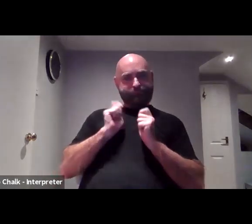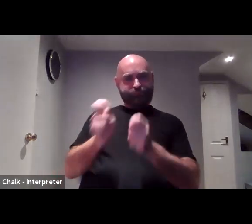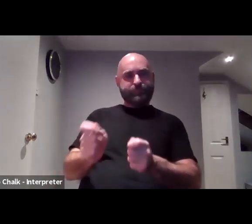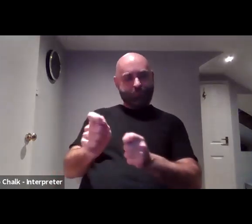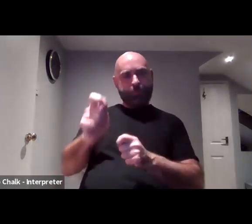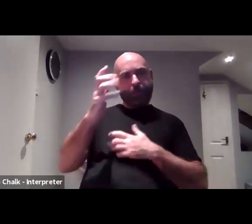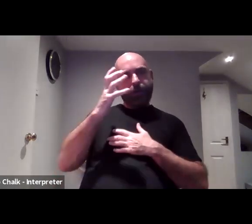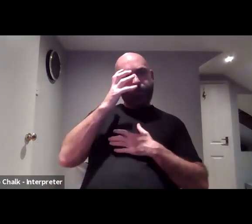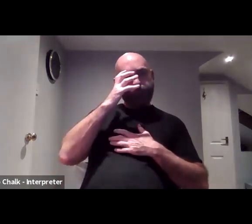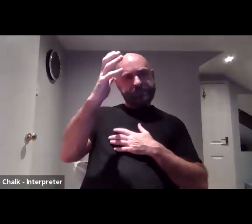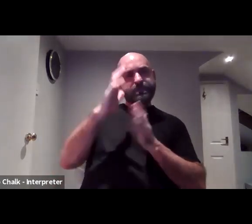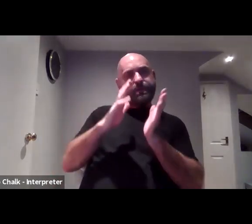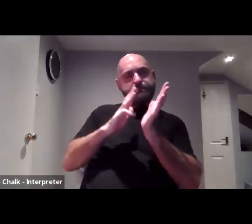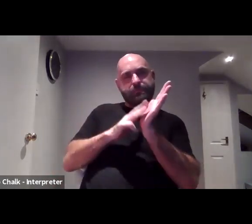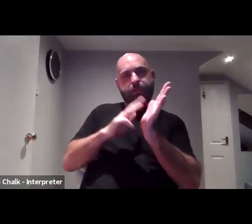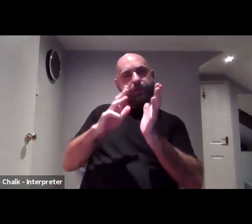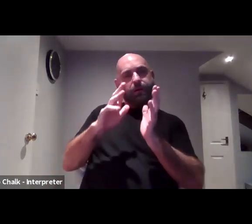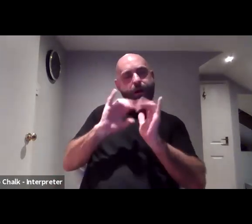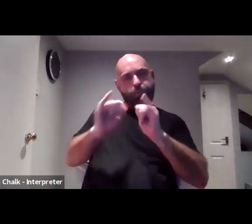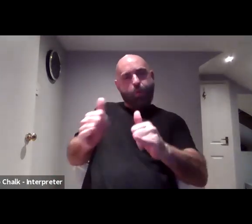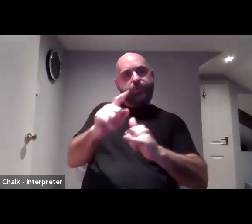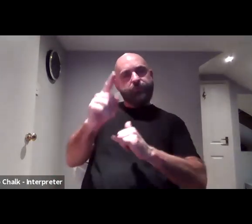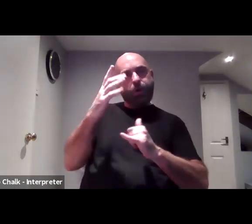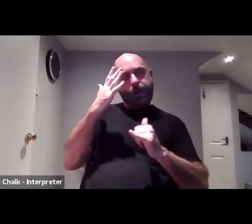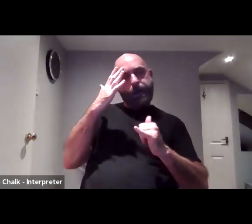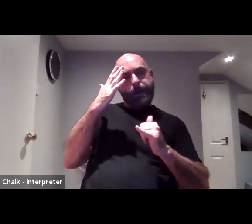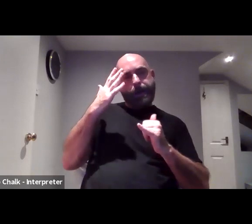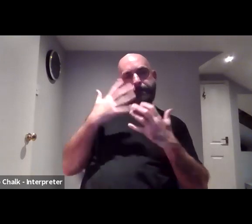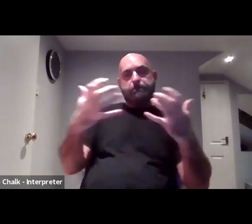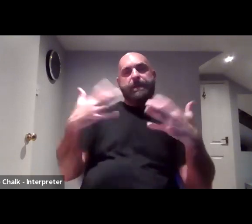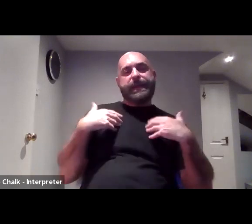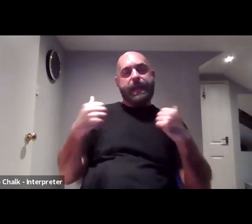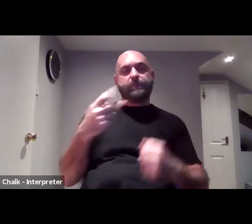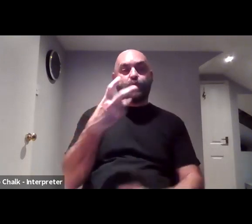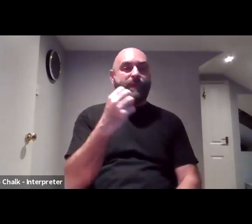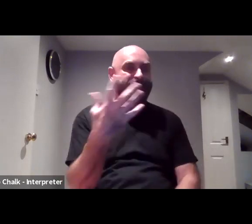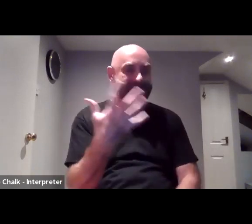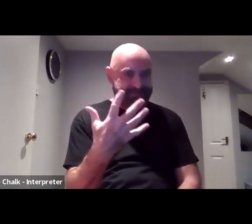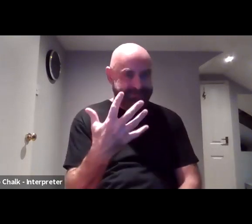the Prince Mayadol Award for Public Health in 2015.